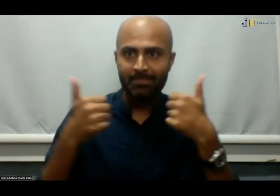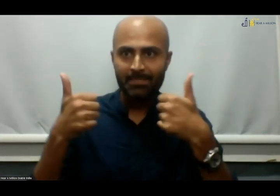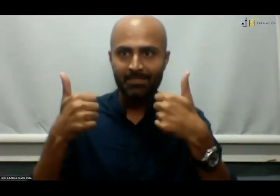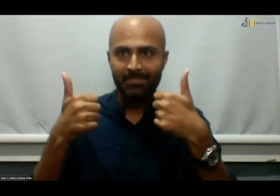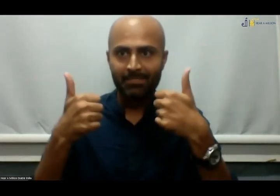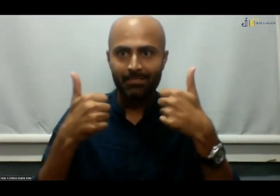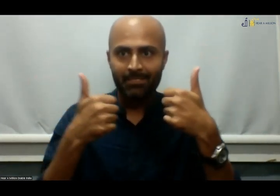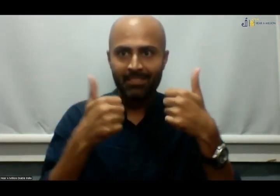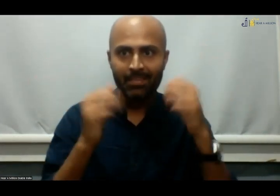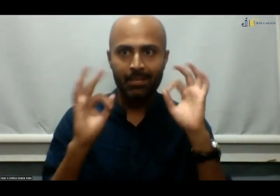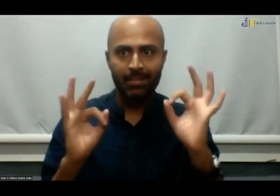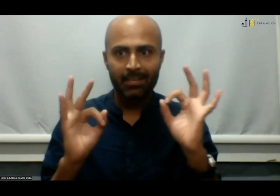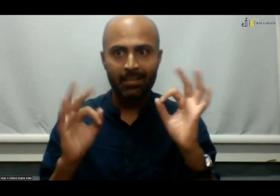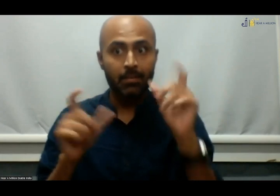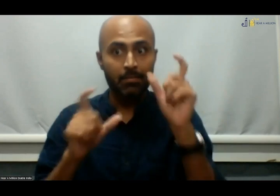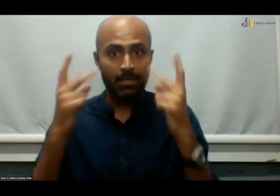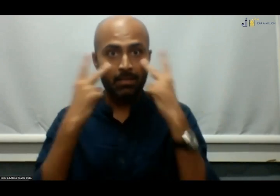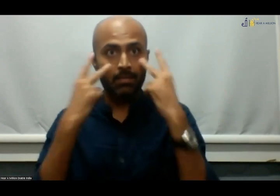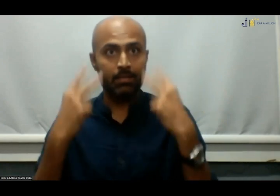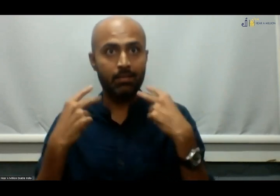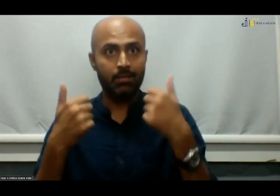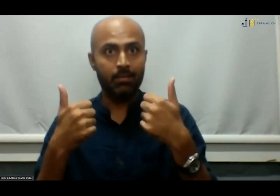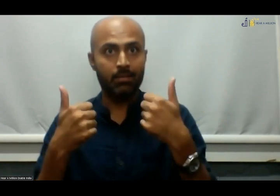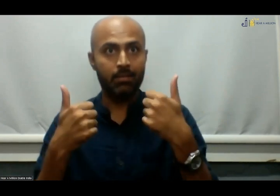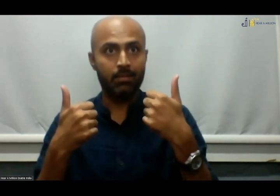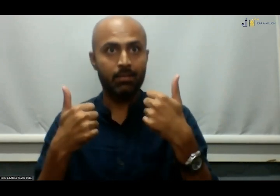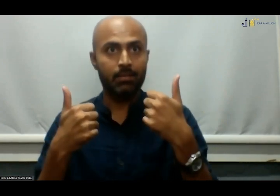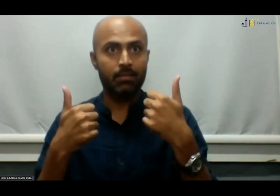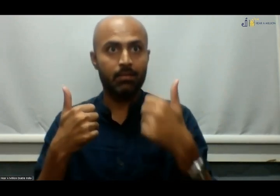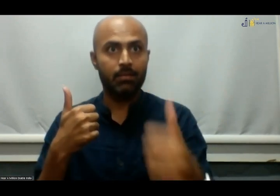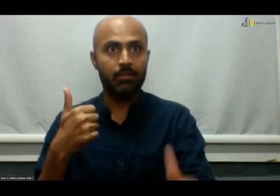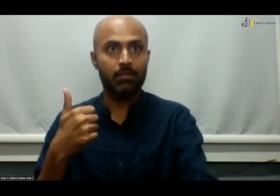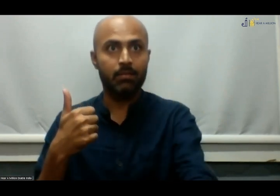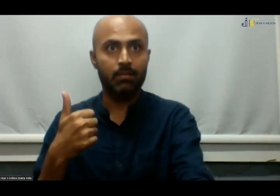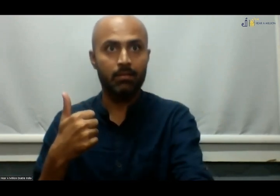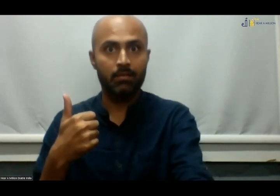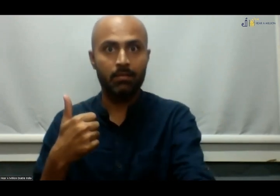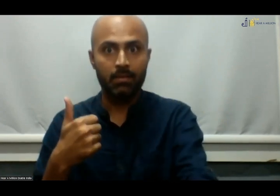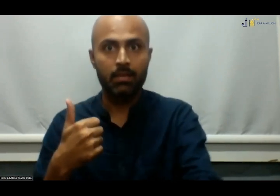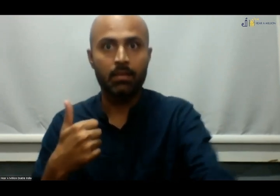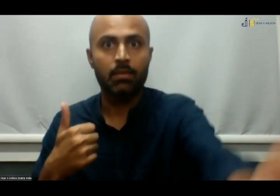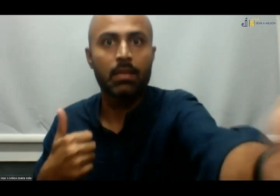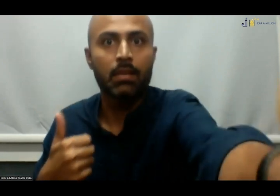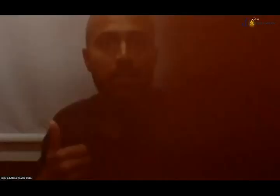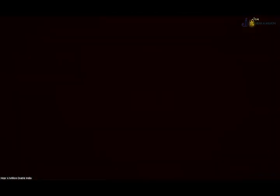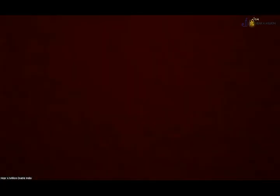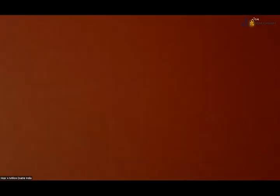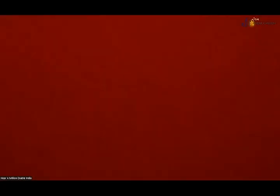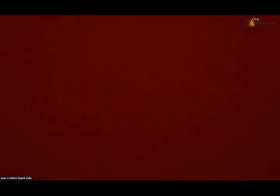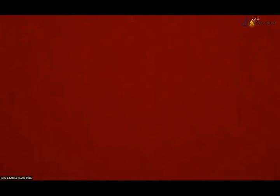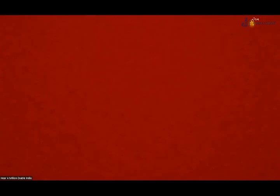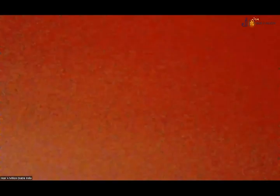Hello everyone. I hope everyone is doing good. I hope everyone can see me.